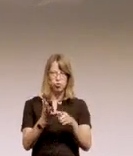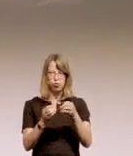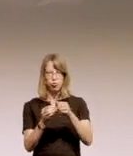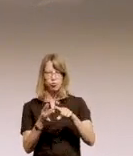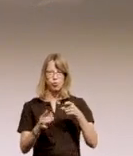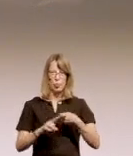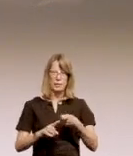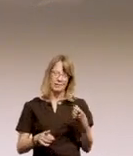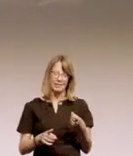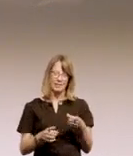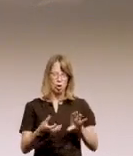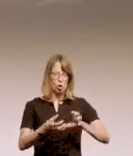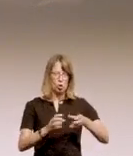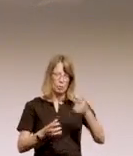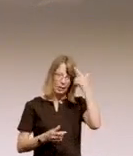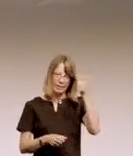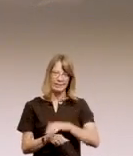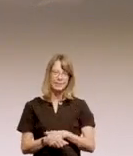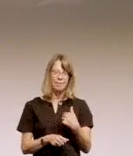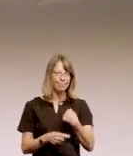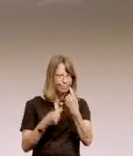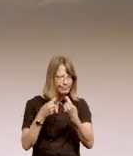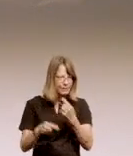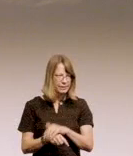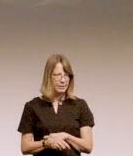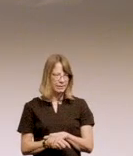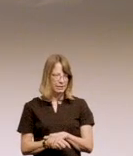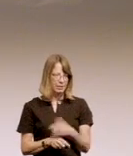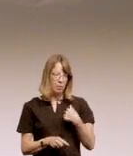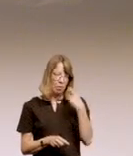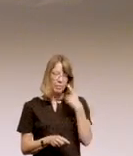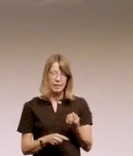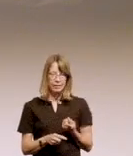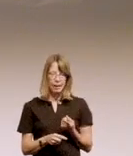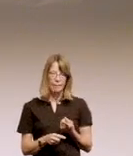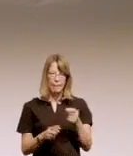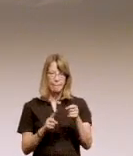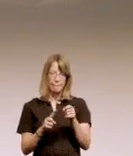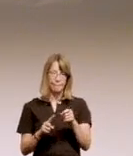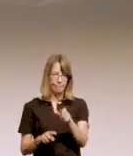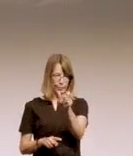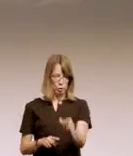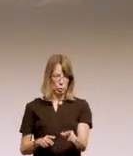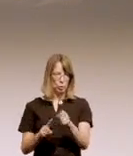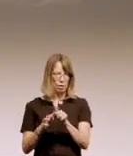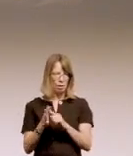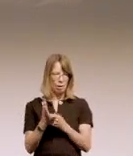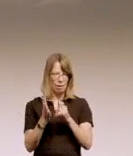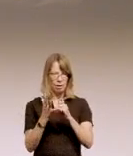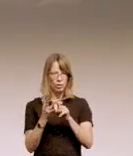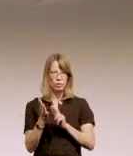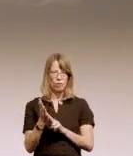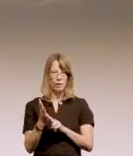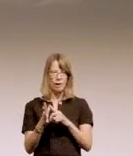plays out. Basically, a persona was broken down into 3 facets. you would have